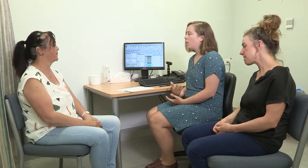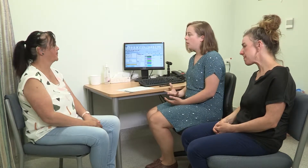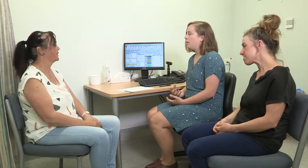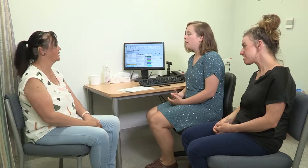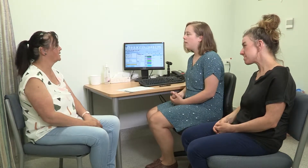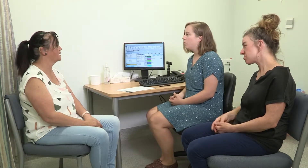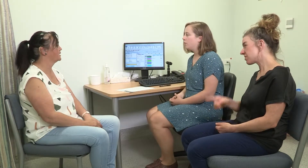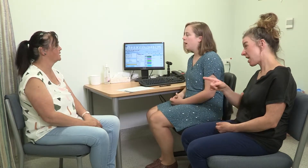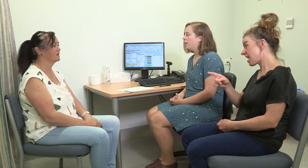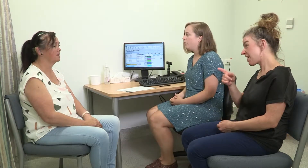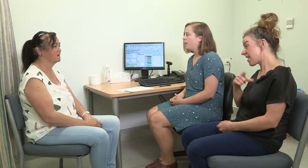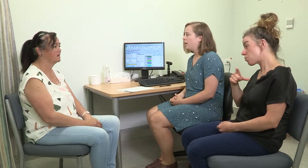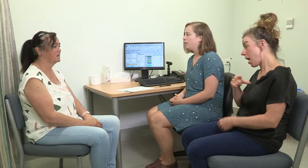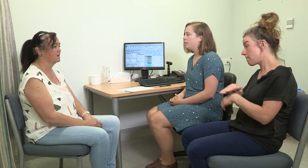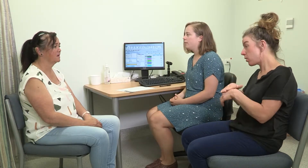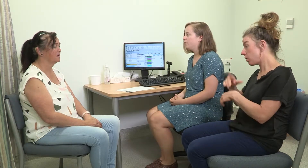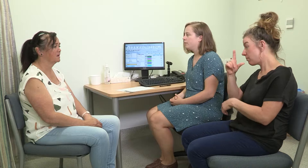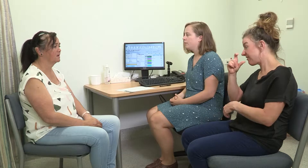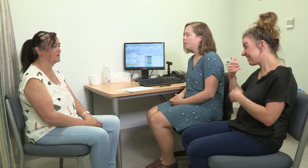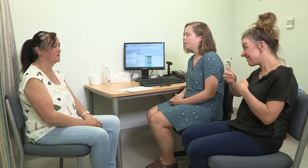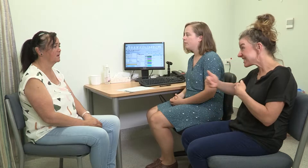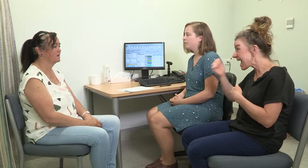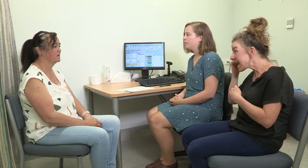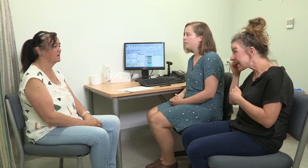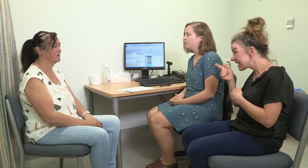Is that why you're needing to take the blue inhaler every day?